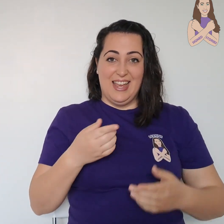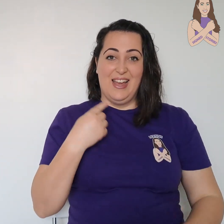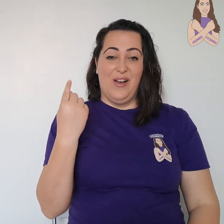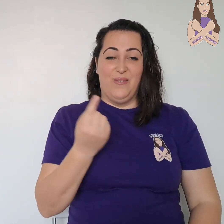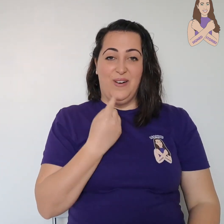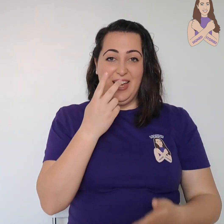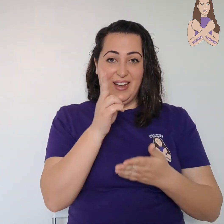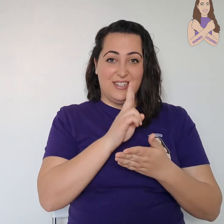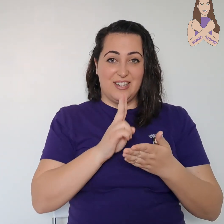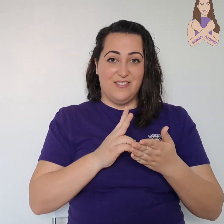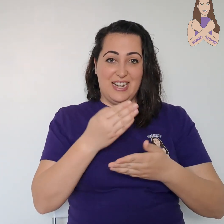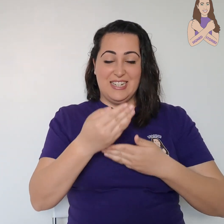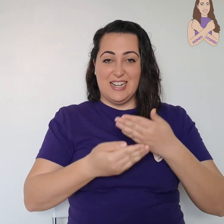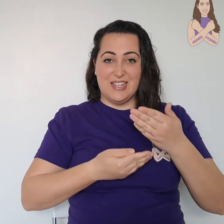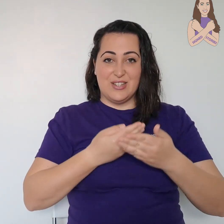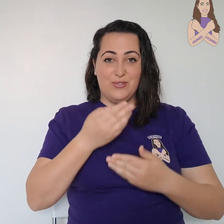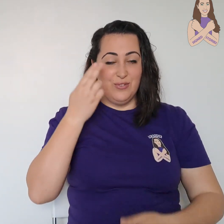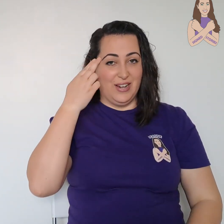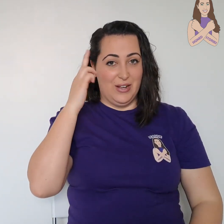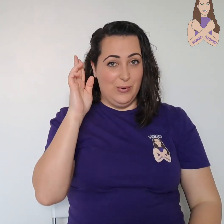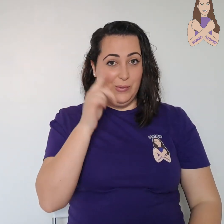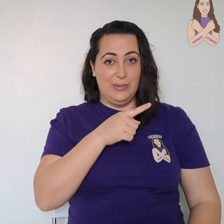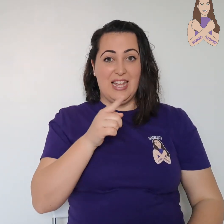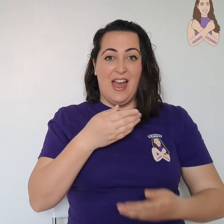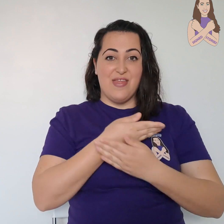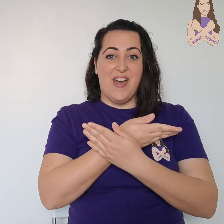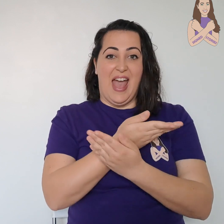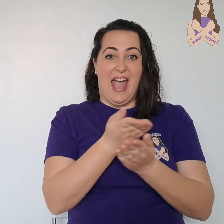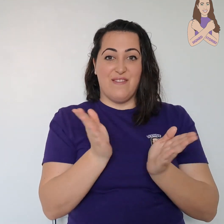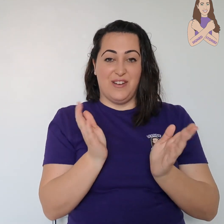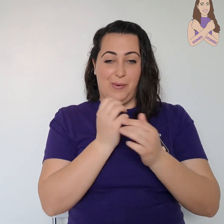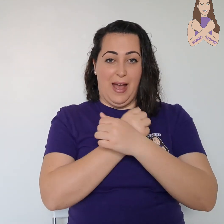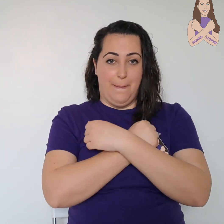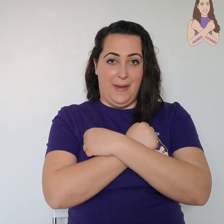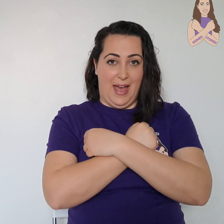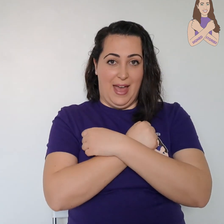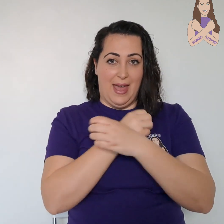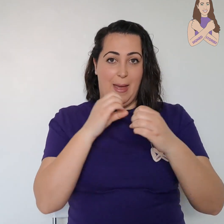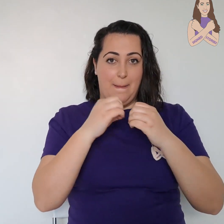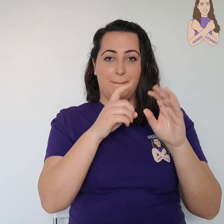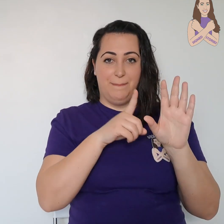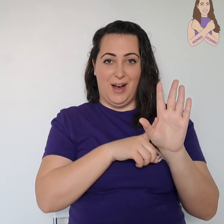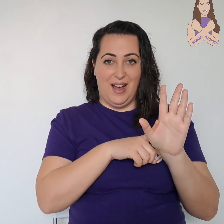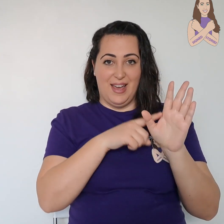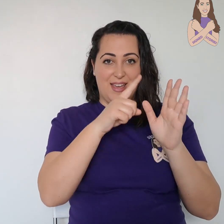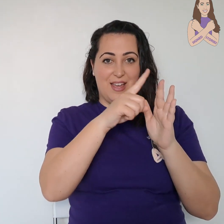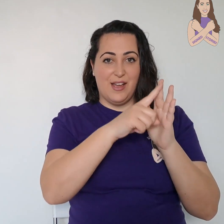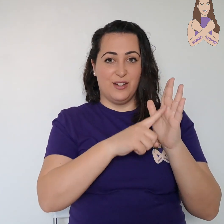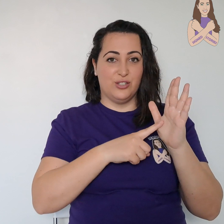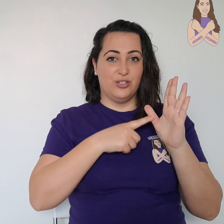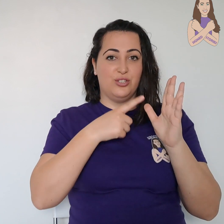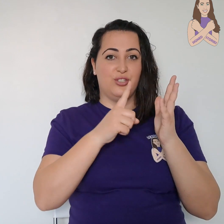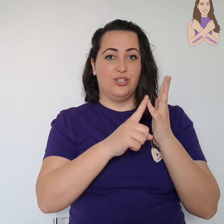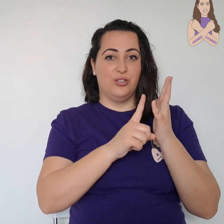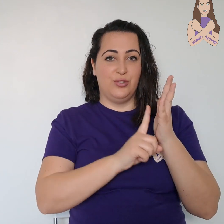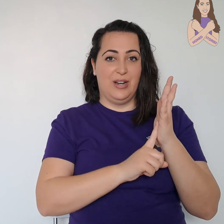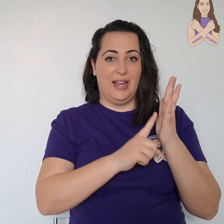Today we're going to read a story called The Everywhere Bear by